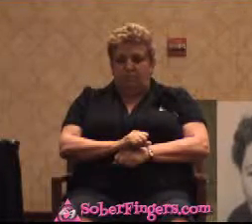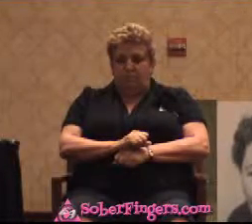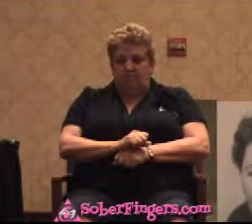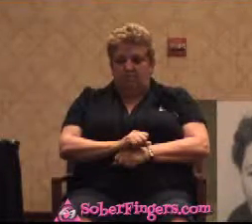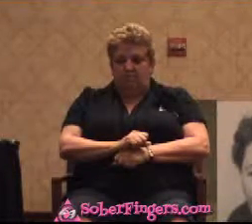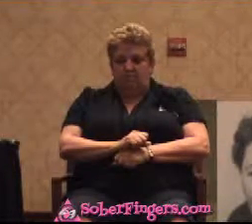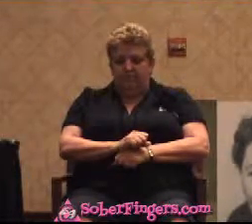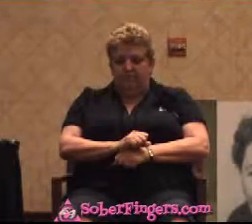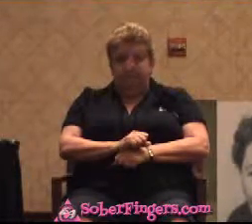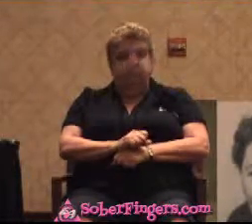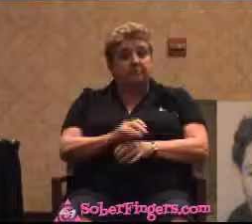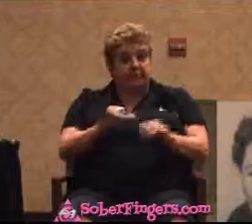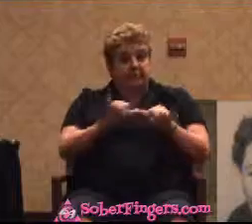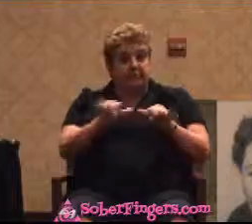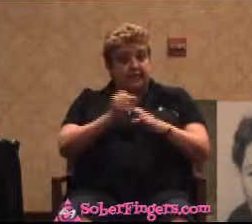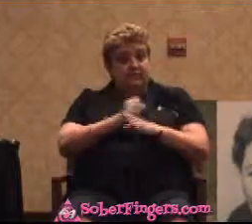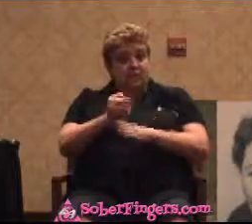And I stayed sober.